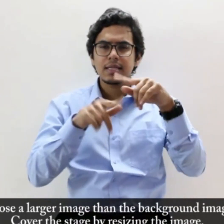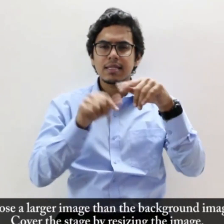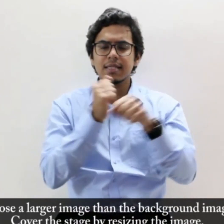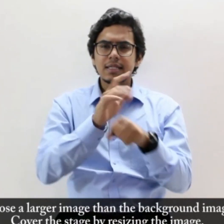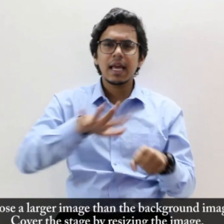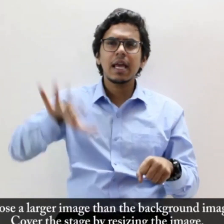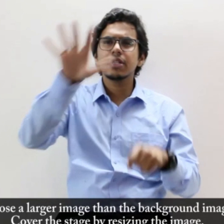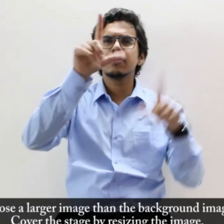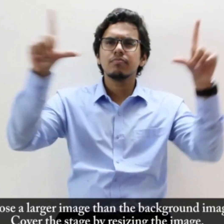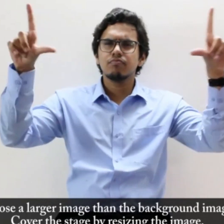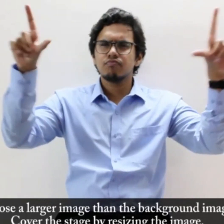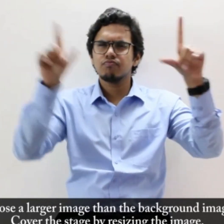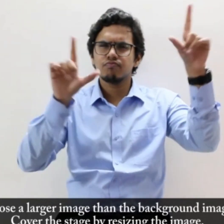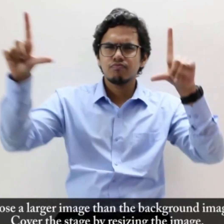image.